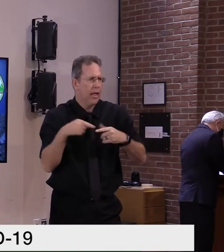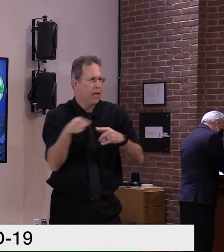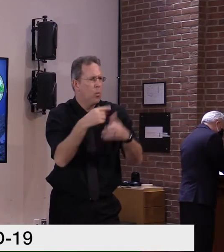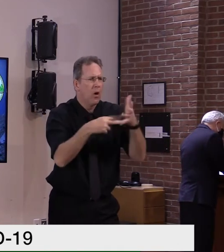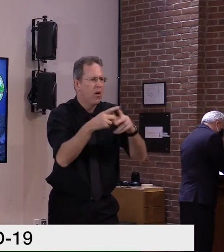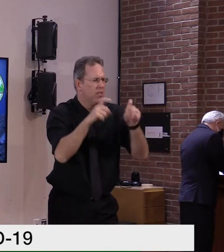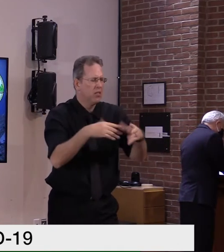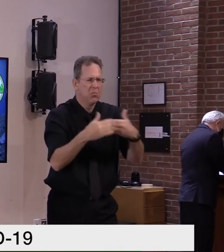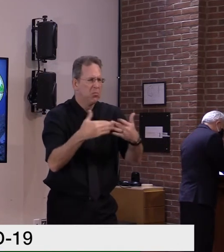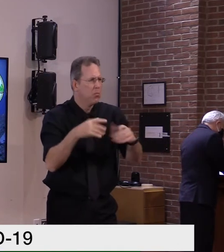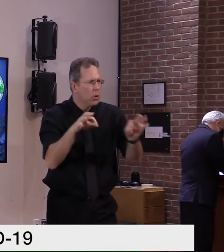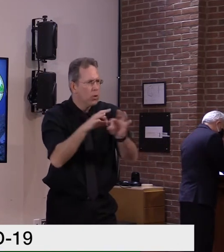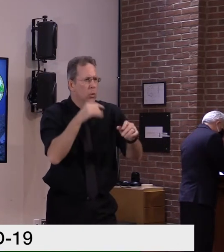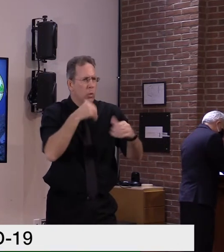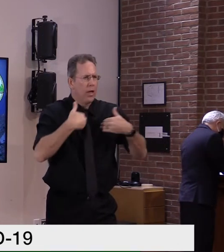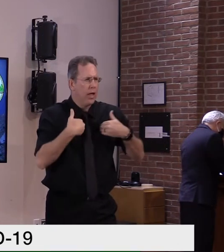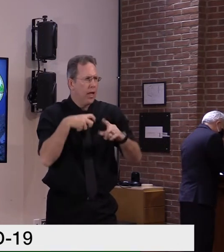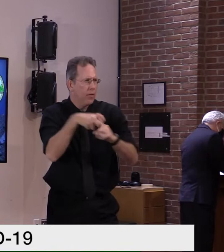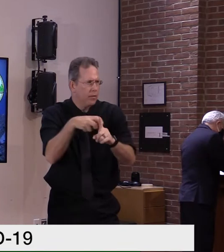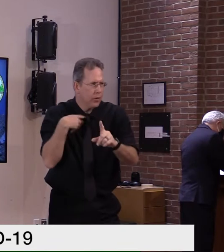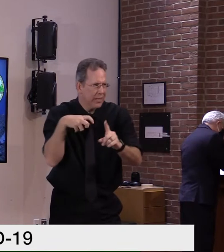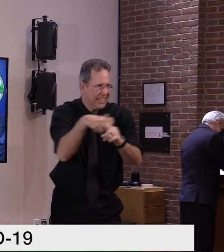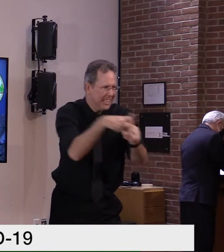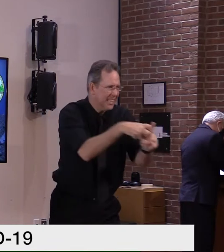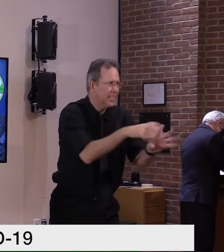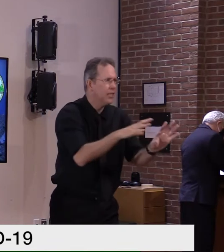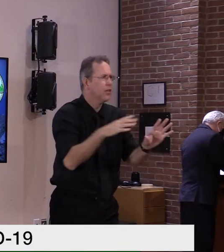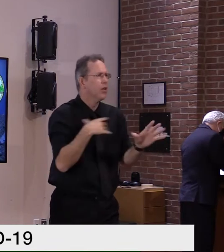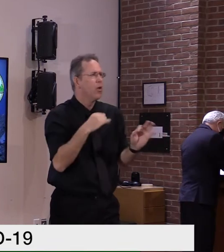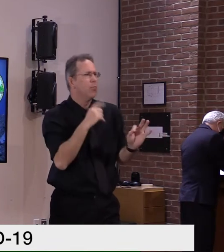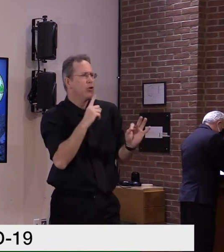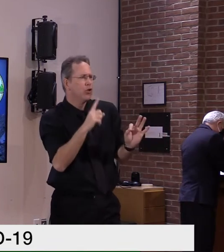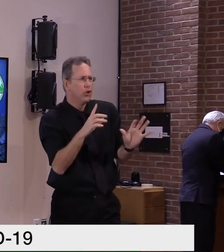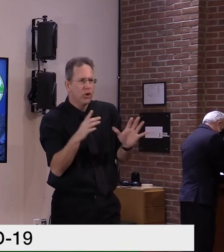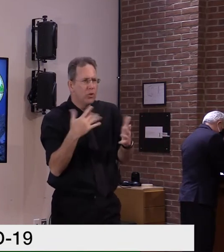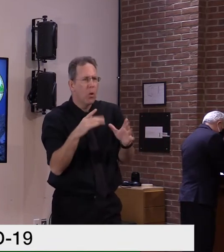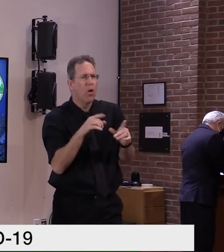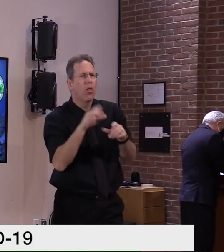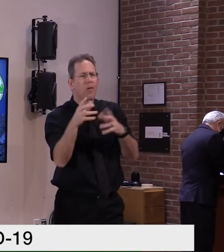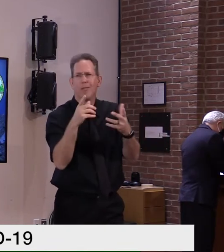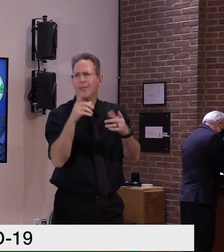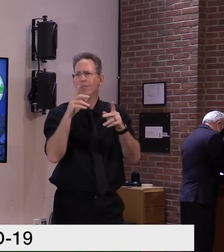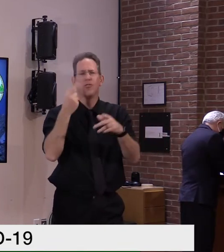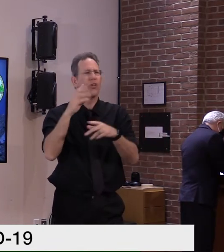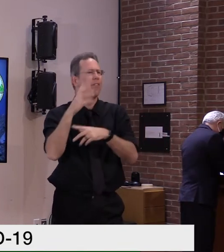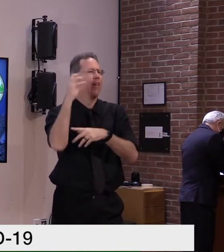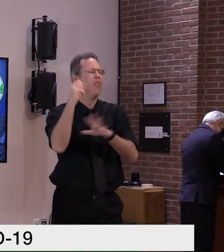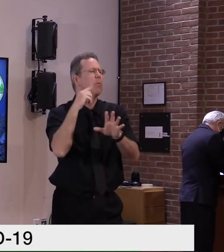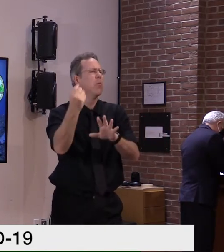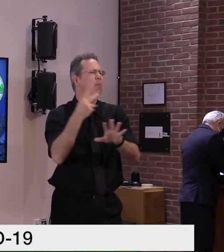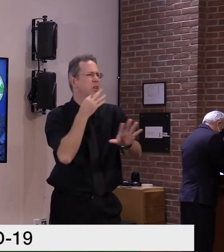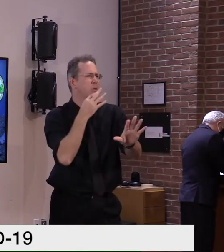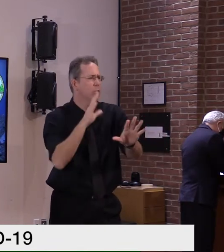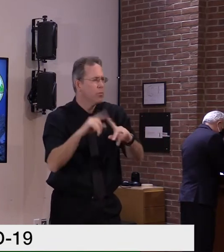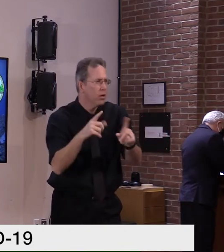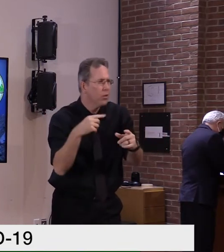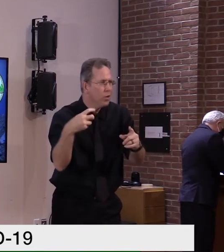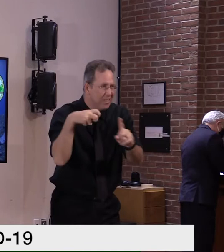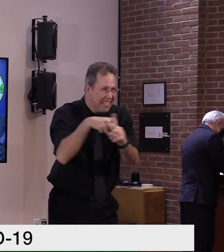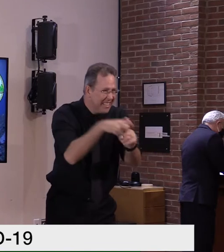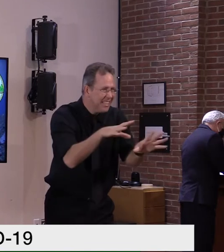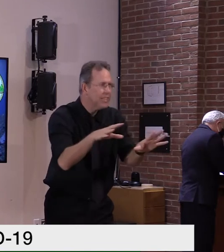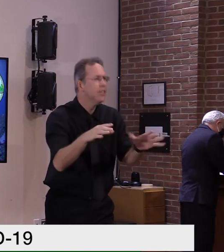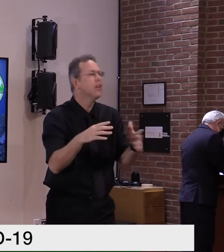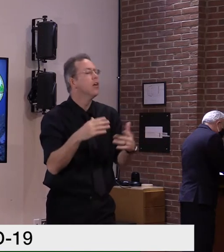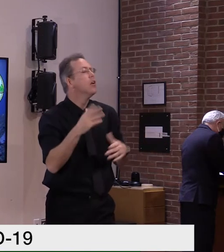Levine, and he's gone now, so he can't clean this up, but I think what he had said earlier with antigen tests, that because we didn't have the number